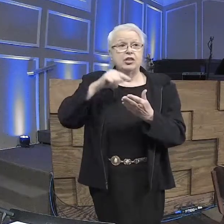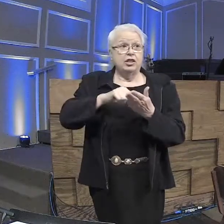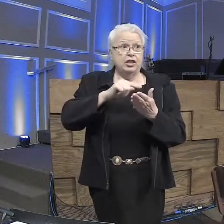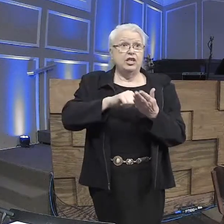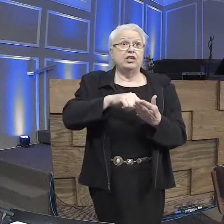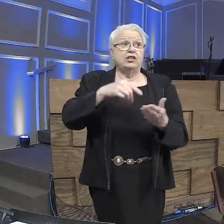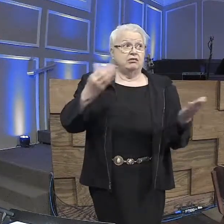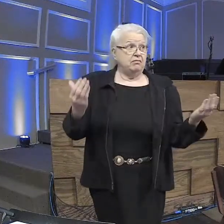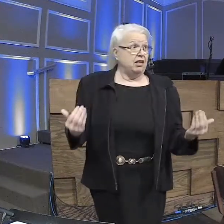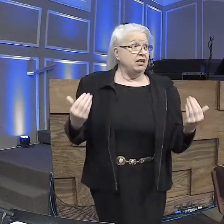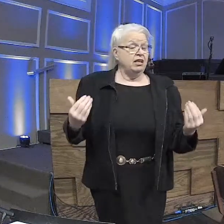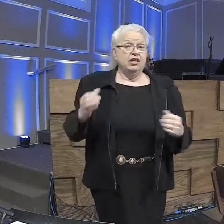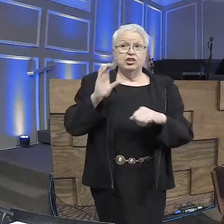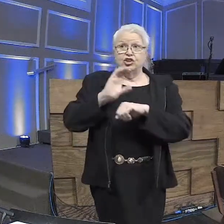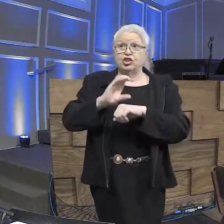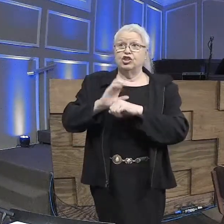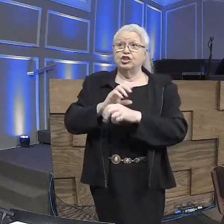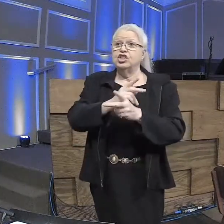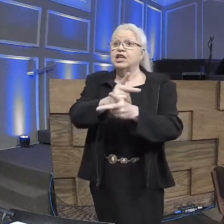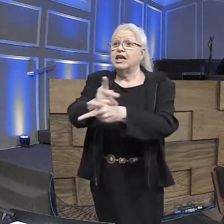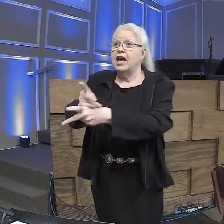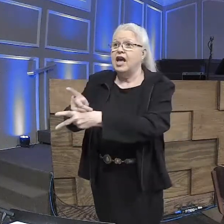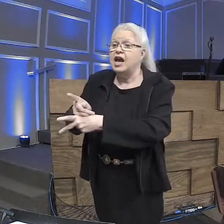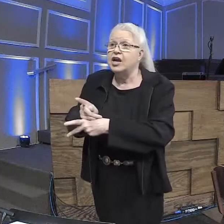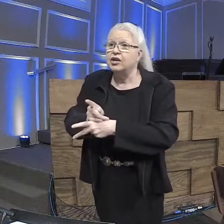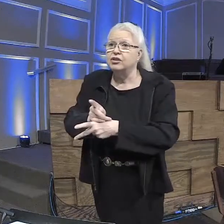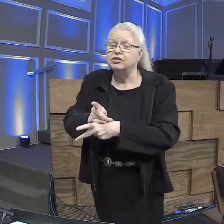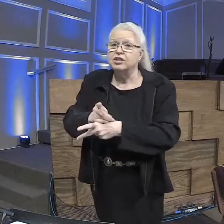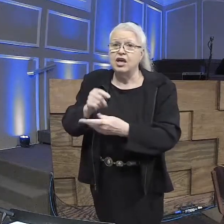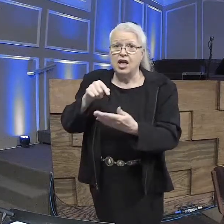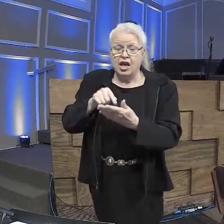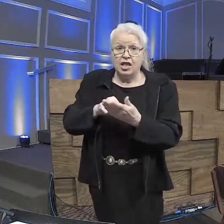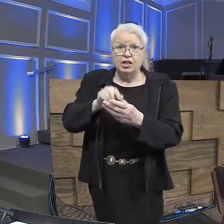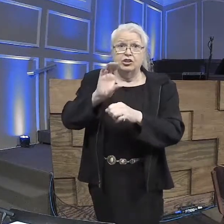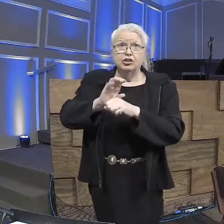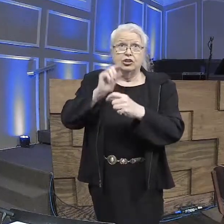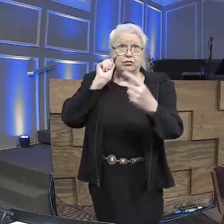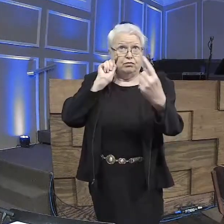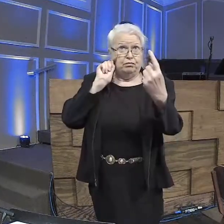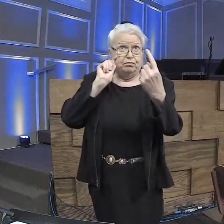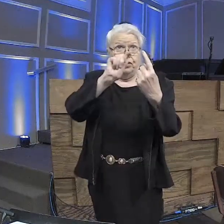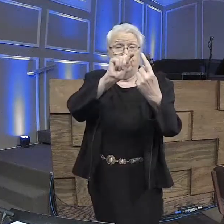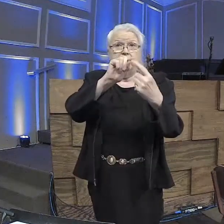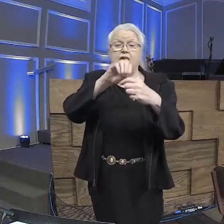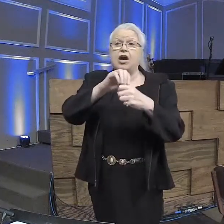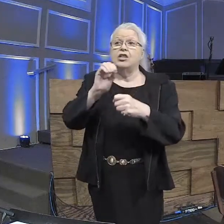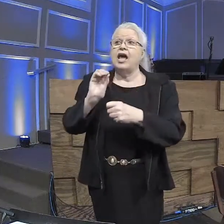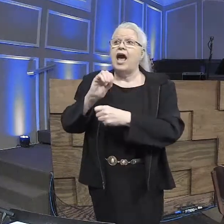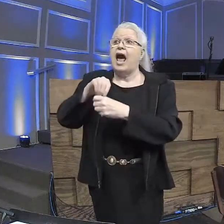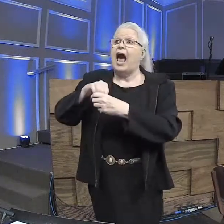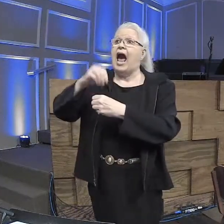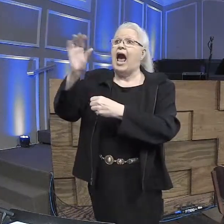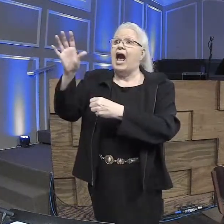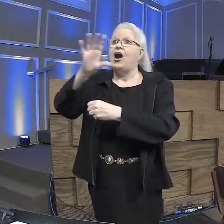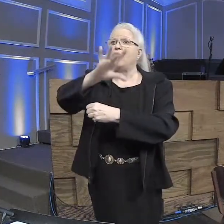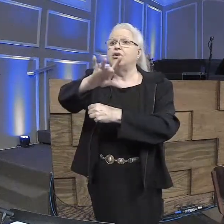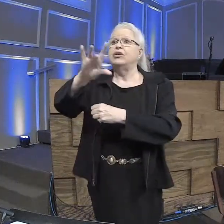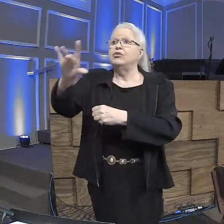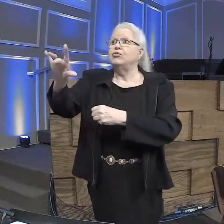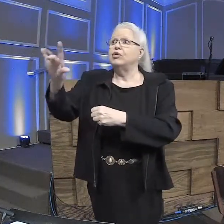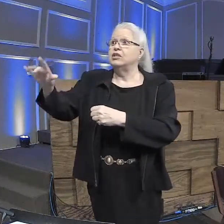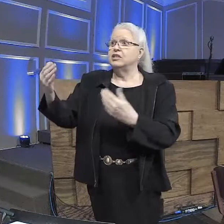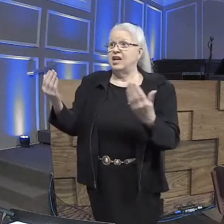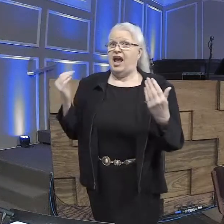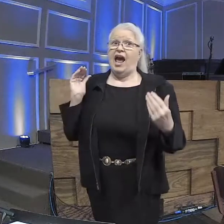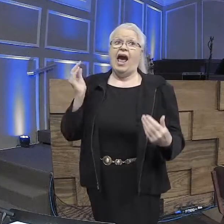cares. This church has been intentionally on the outreach right here in our